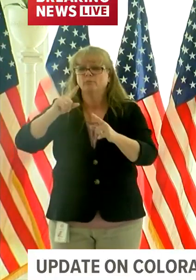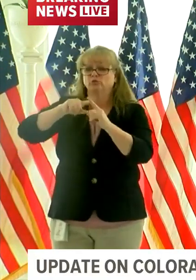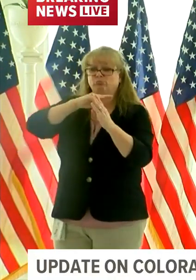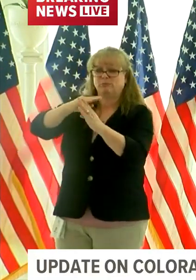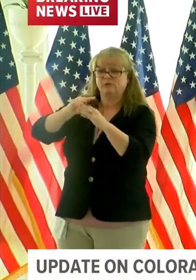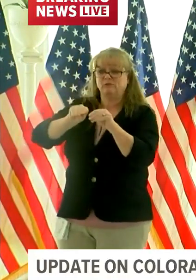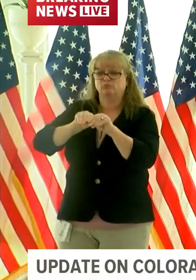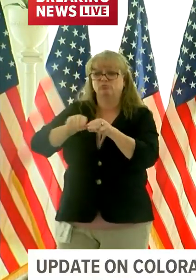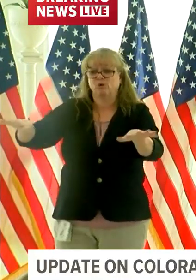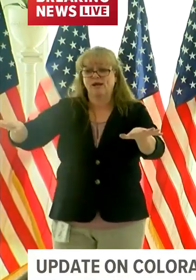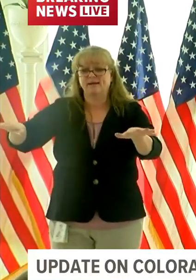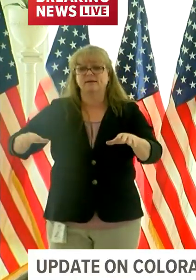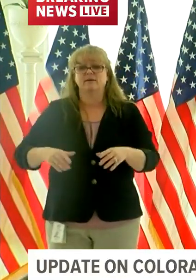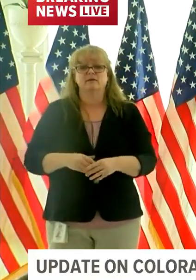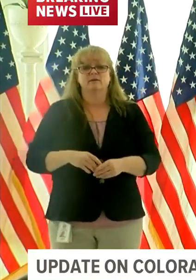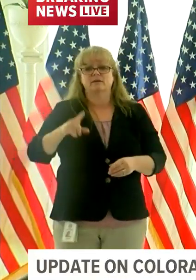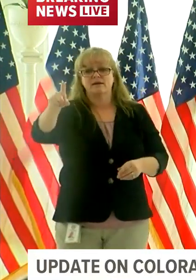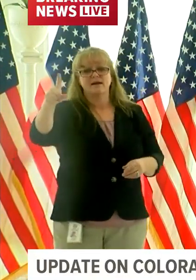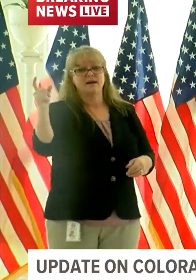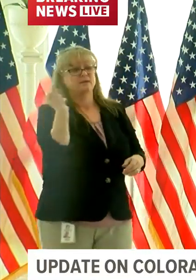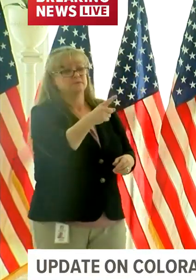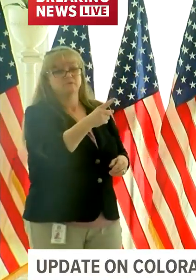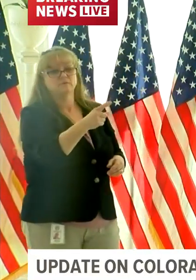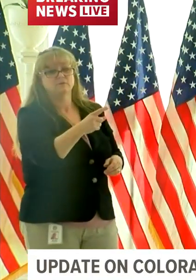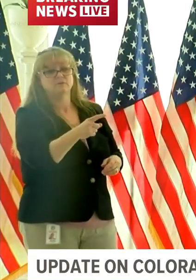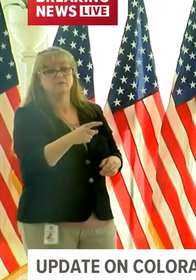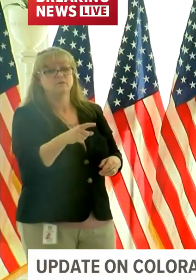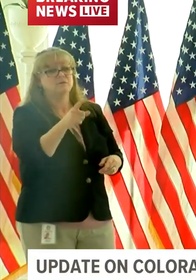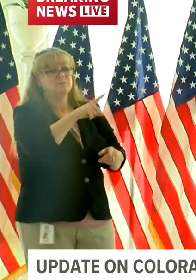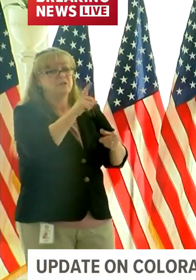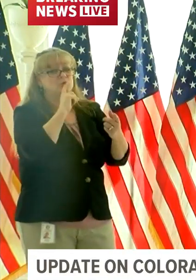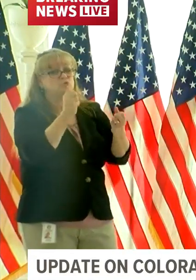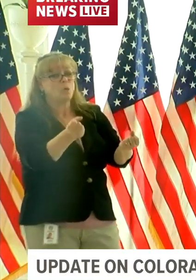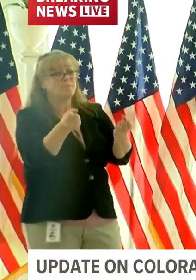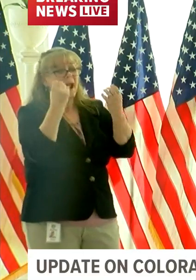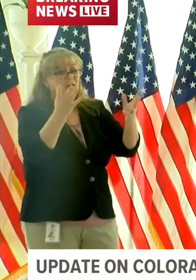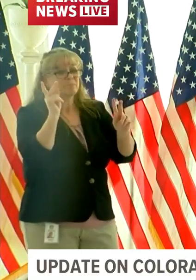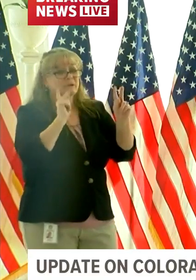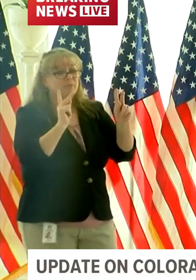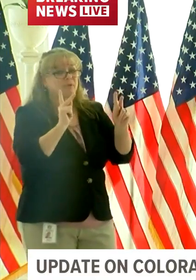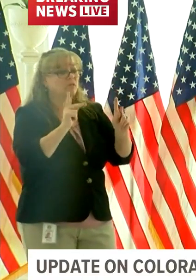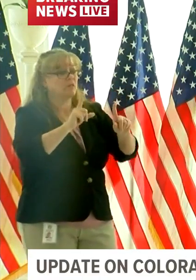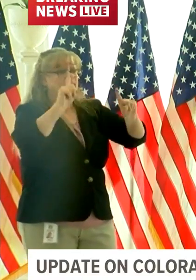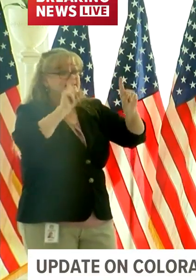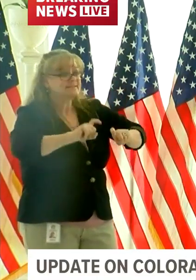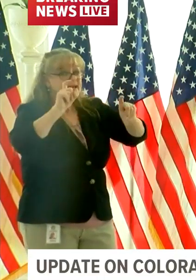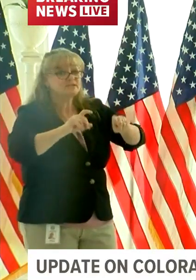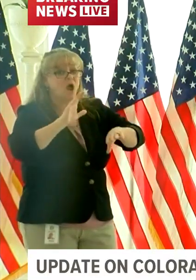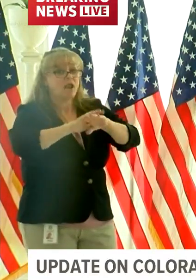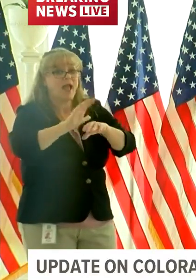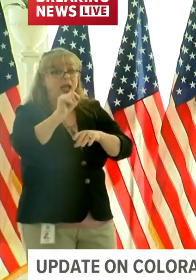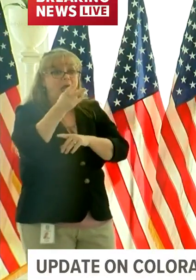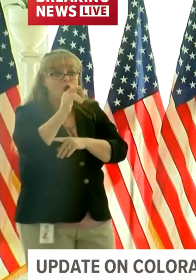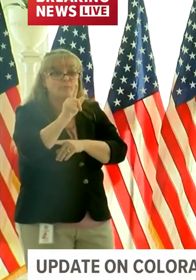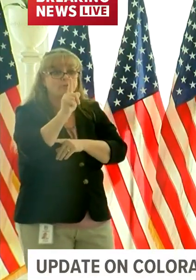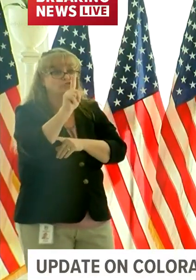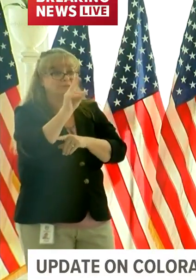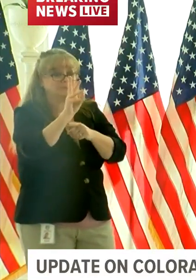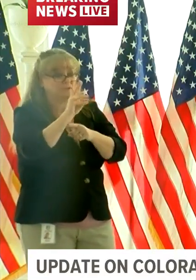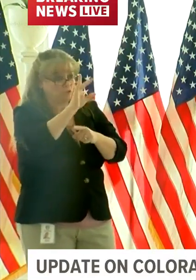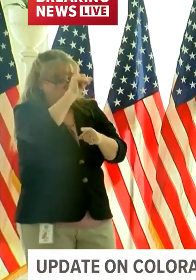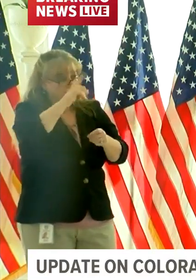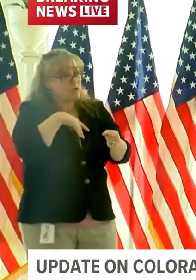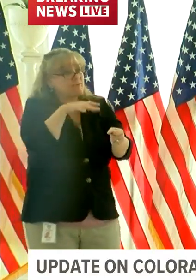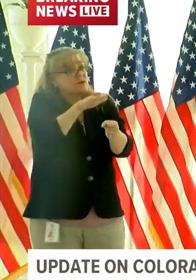Yeah. Part of what happens after April 26th. Will we have enough reagent and other materials to actually institute it? Yeah, the decisions around how the testing